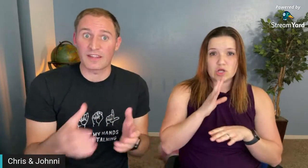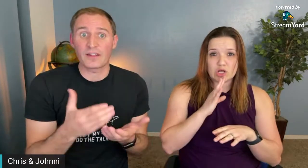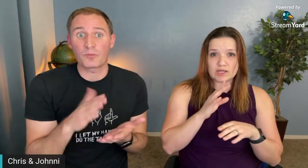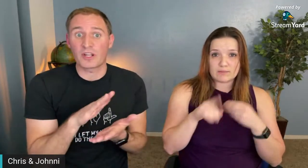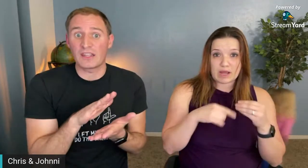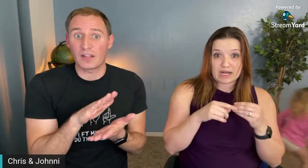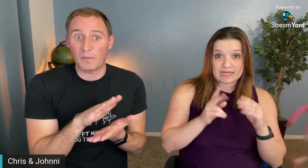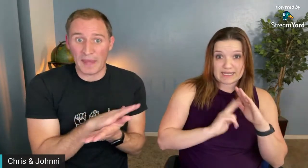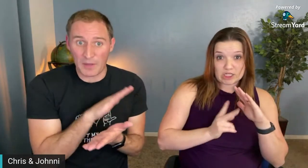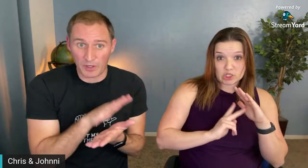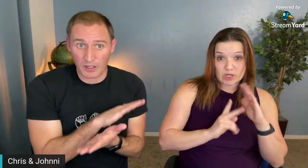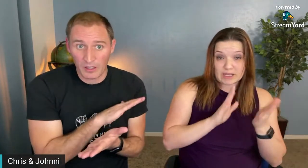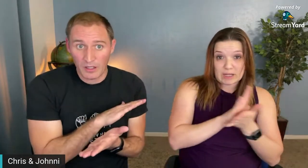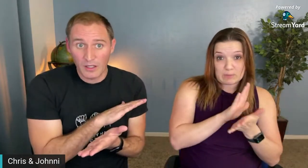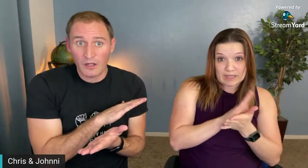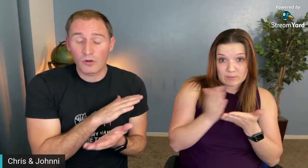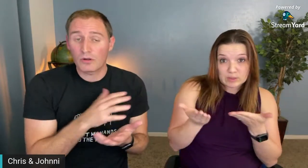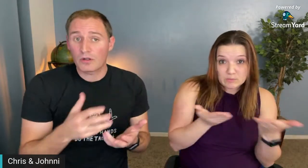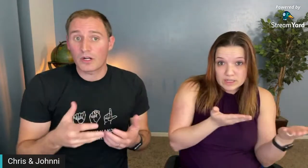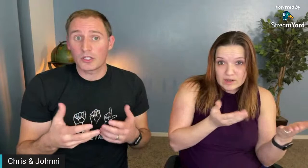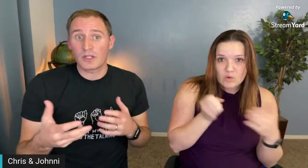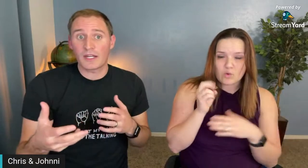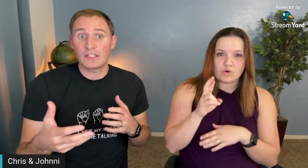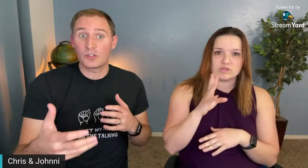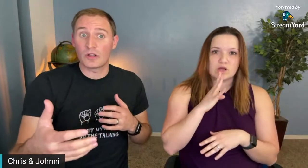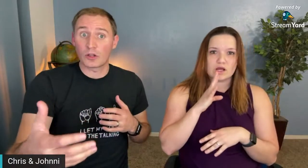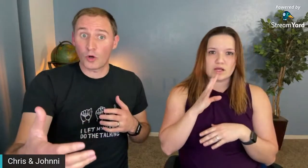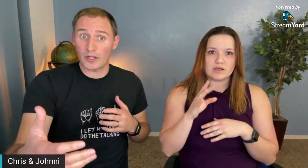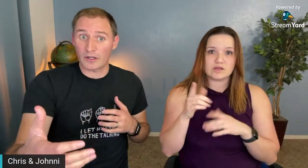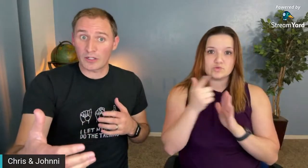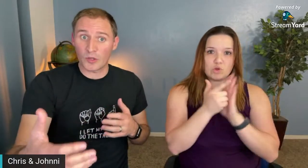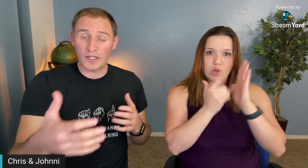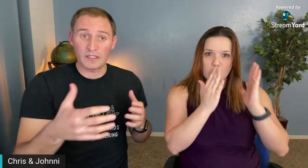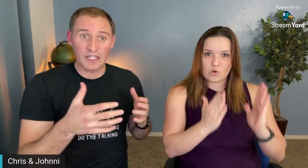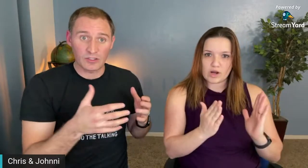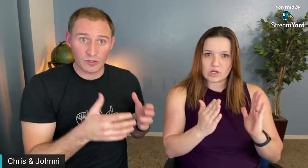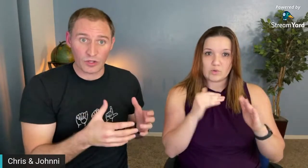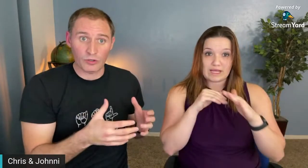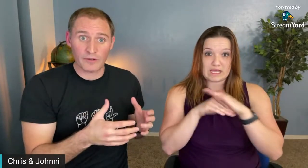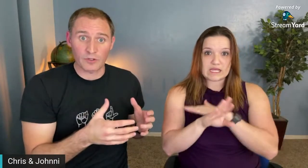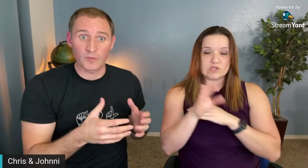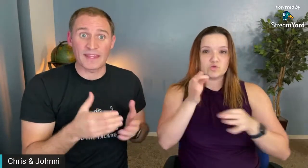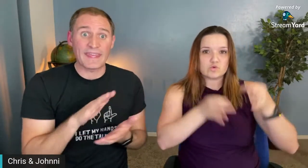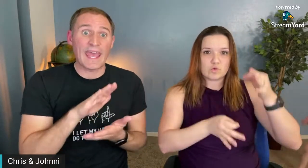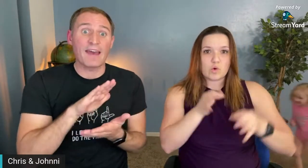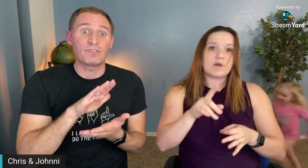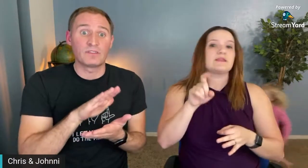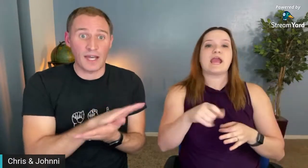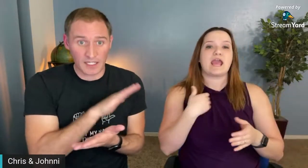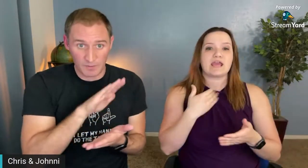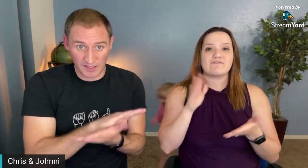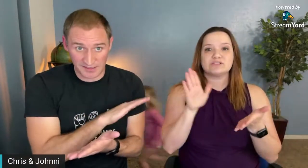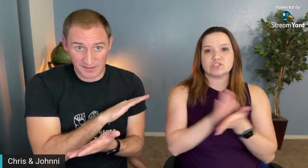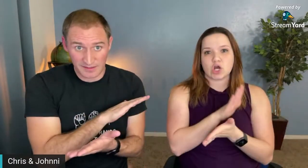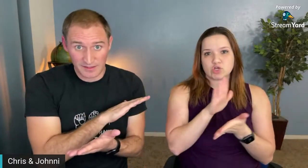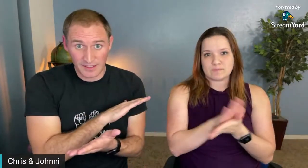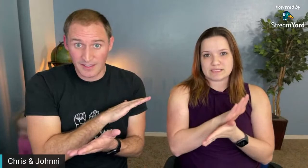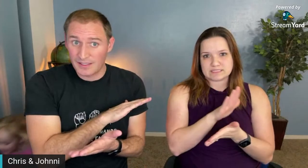they're bringing their paper? Or are you talking to a lawyer going into the courtroom and they have documents? It's